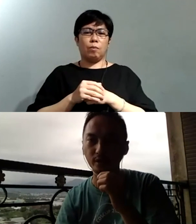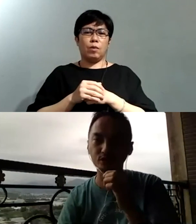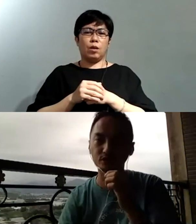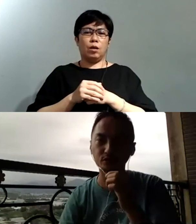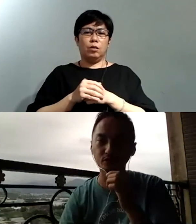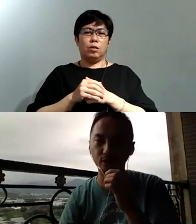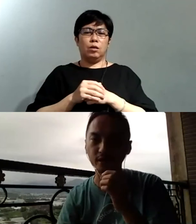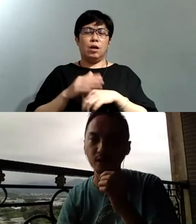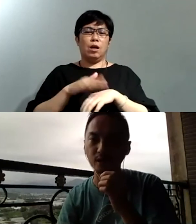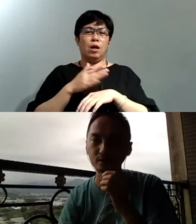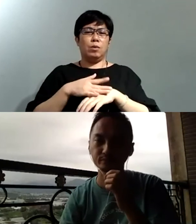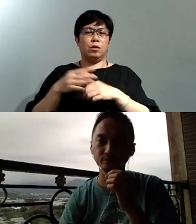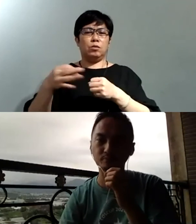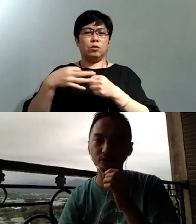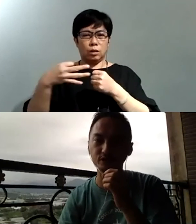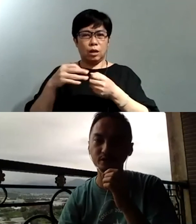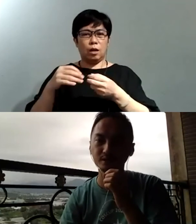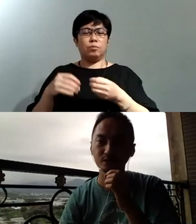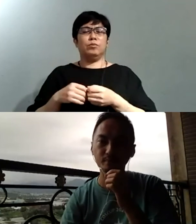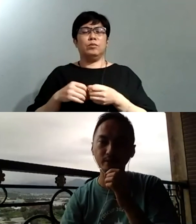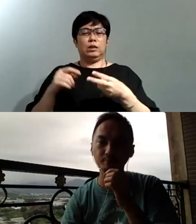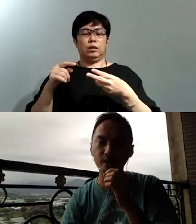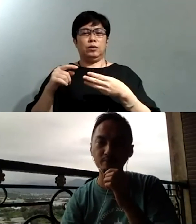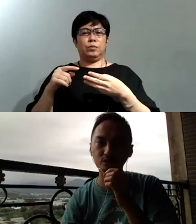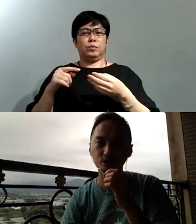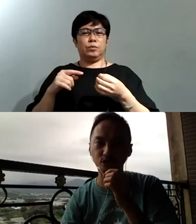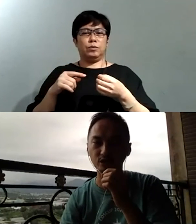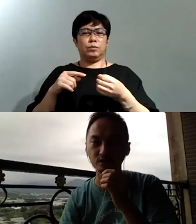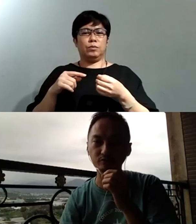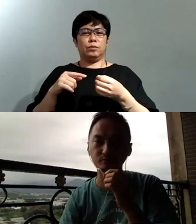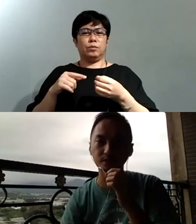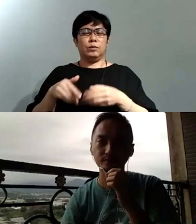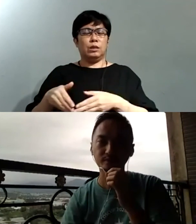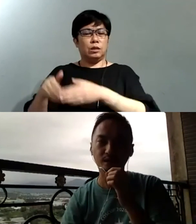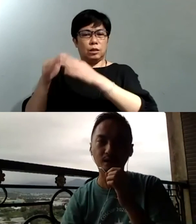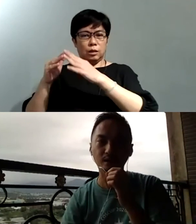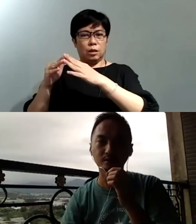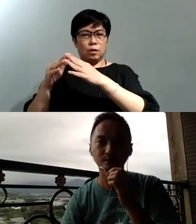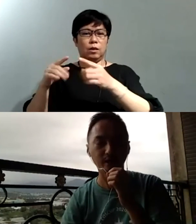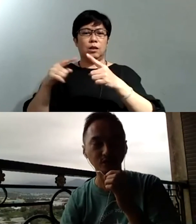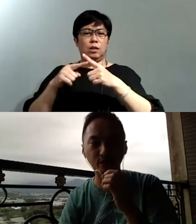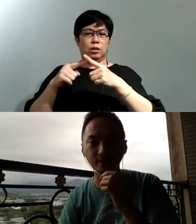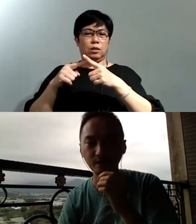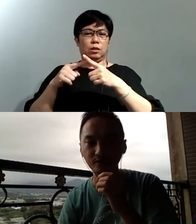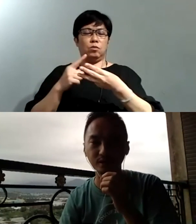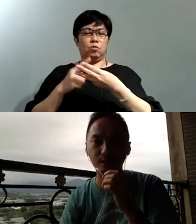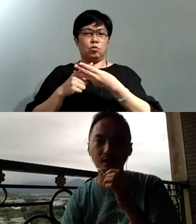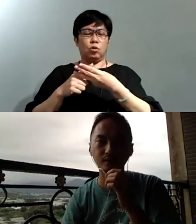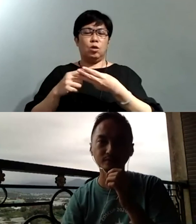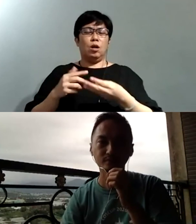way, which is to create our own democracy. We may not be able to change the government. Actually, we are